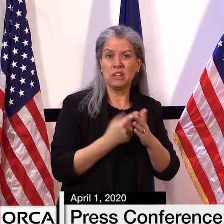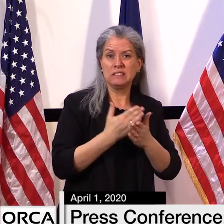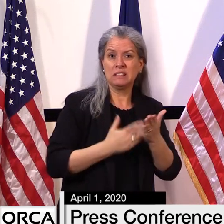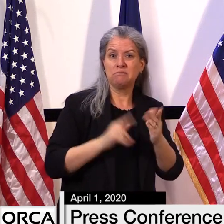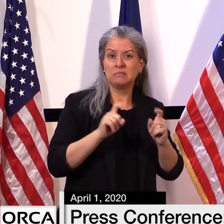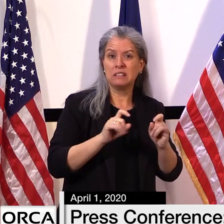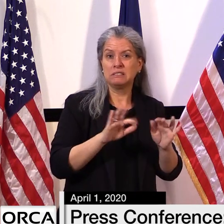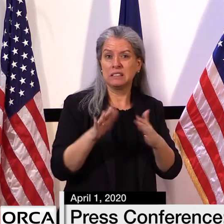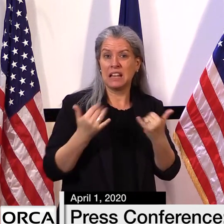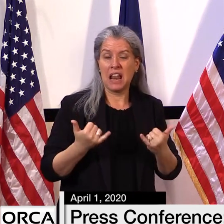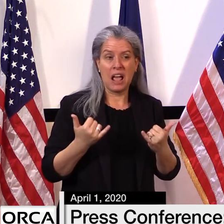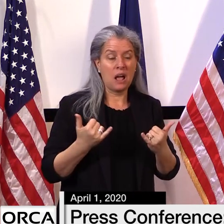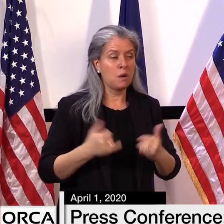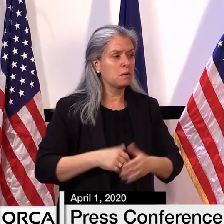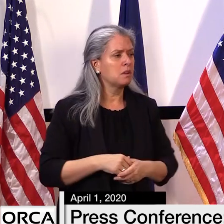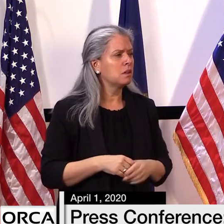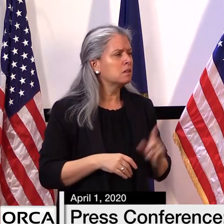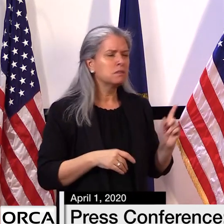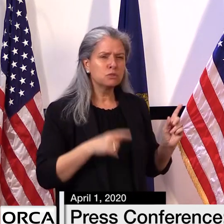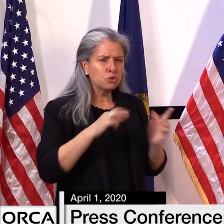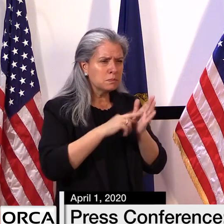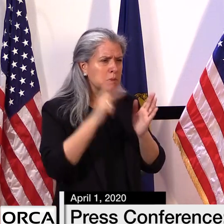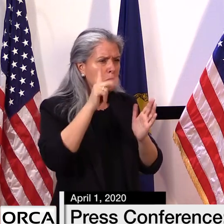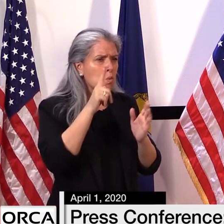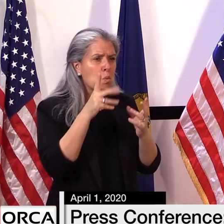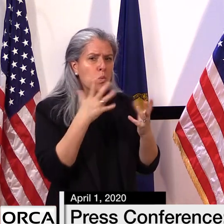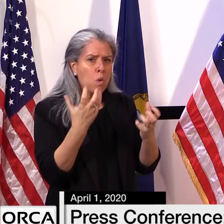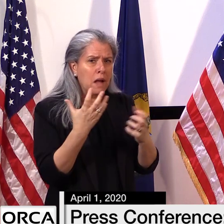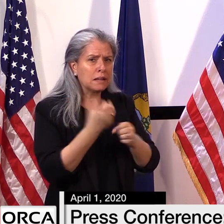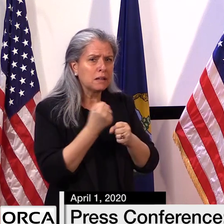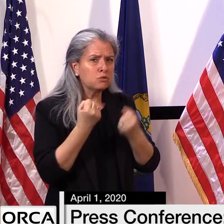Are you talking about for those seeking a license?